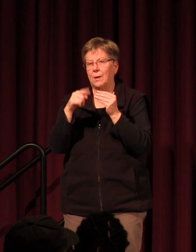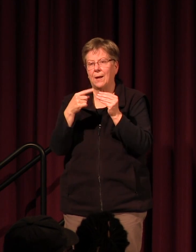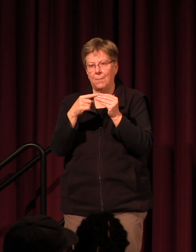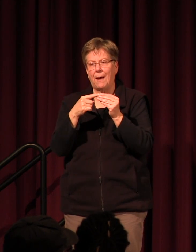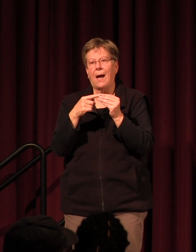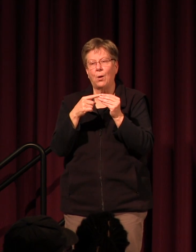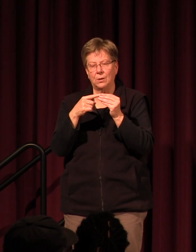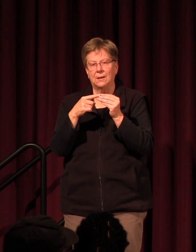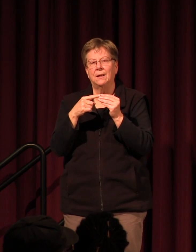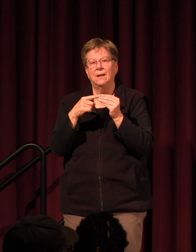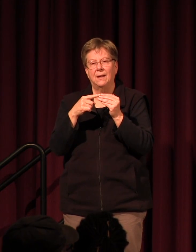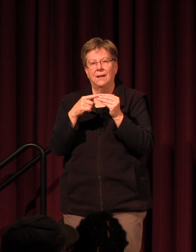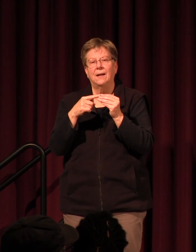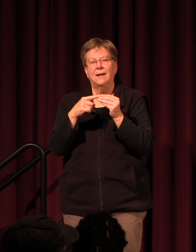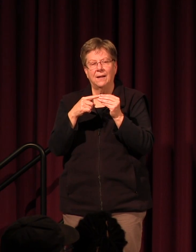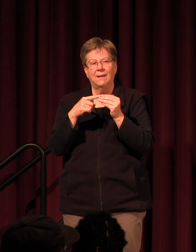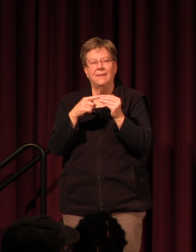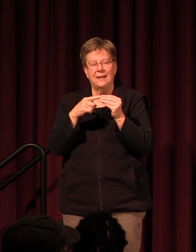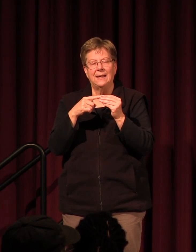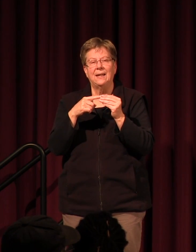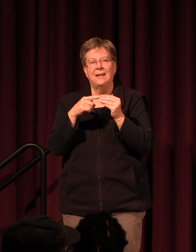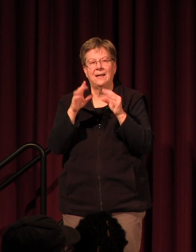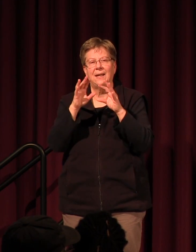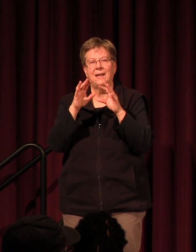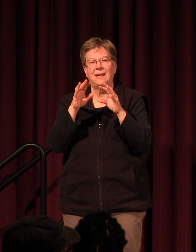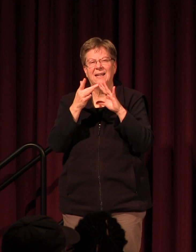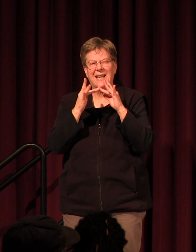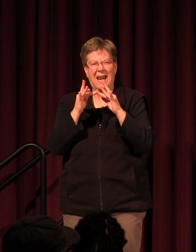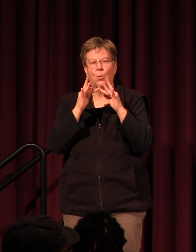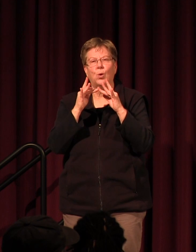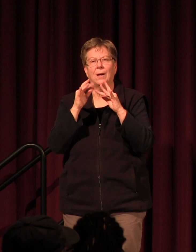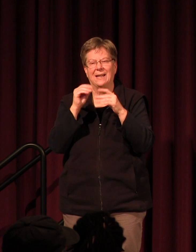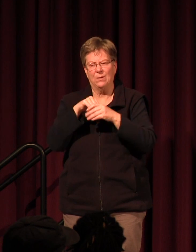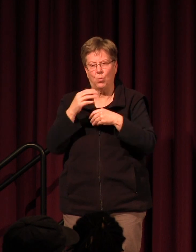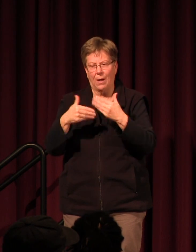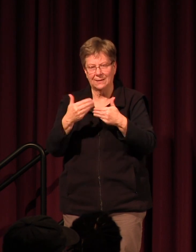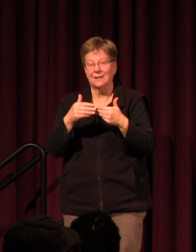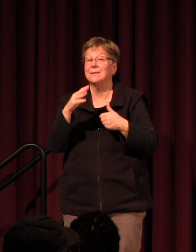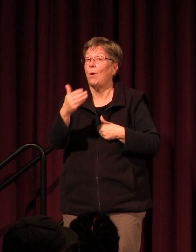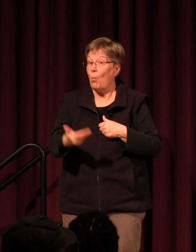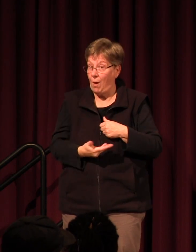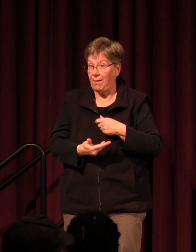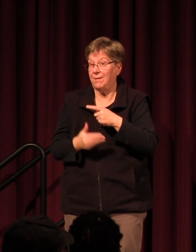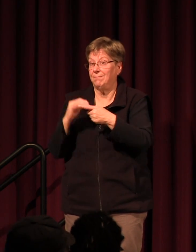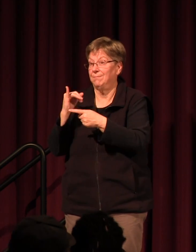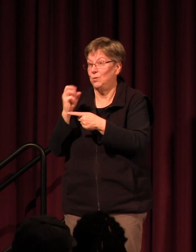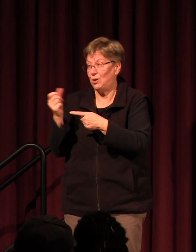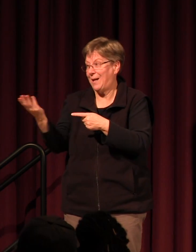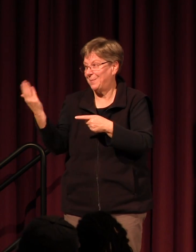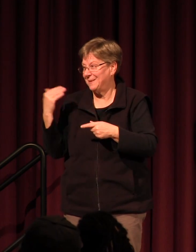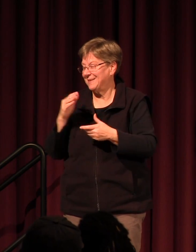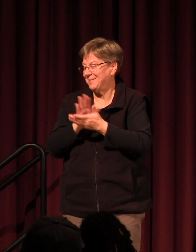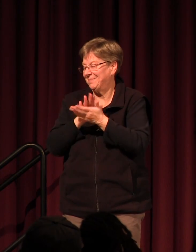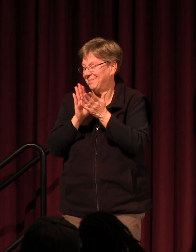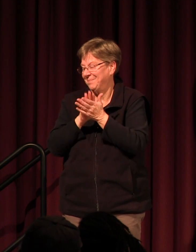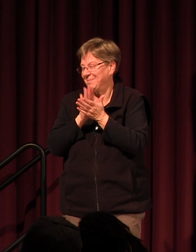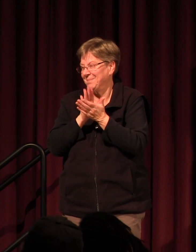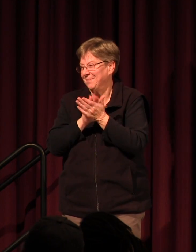Be Culture framework and process. Please join me in welcoming James Whitfield of Be Culture.